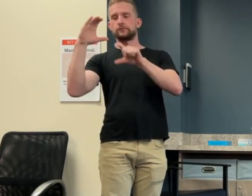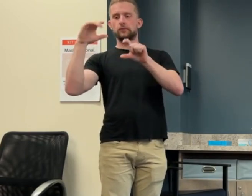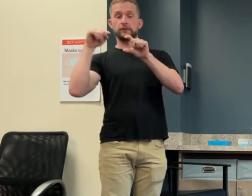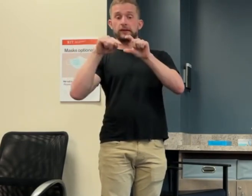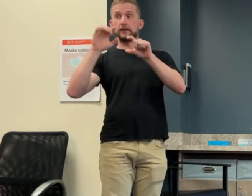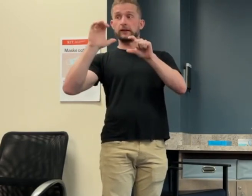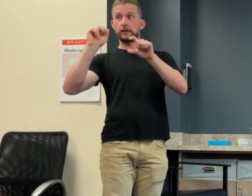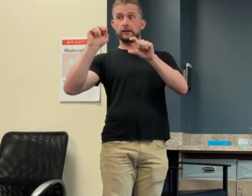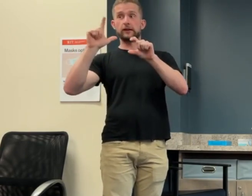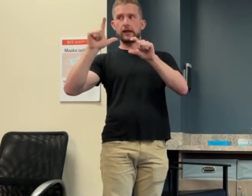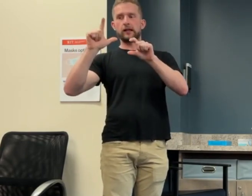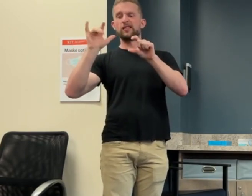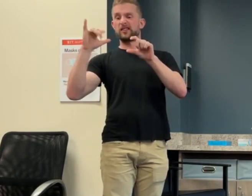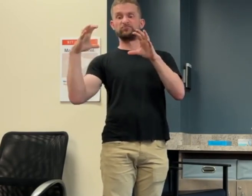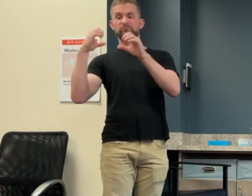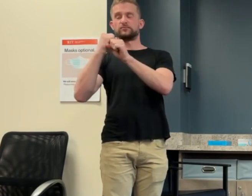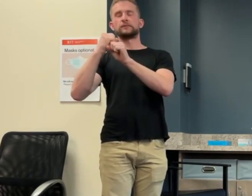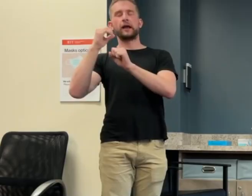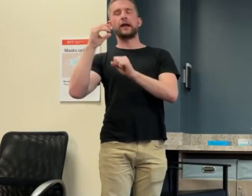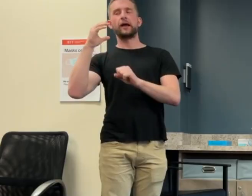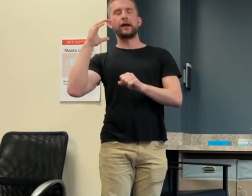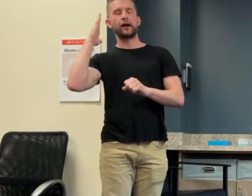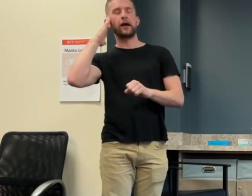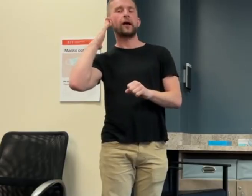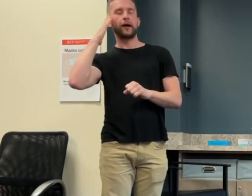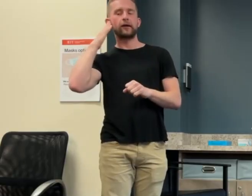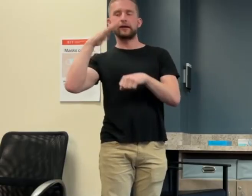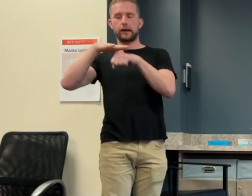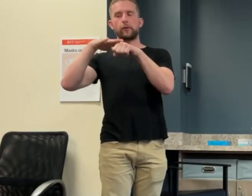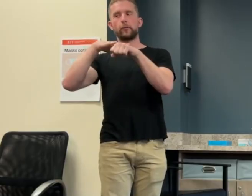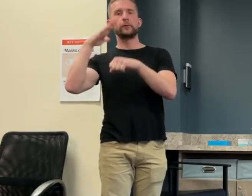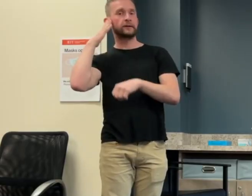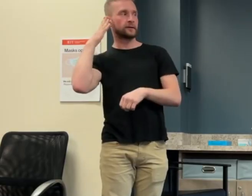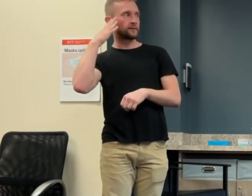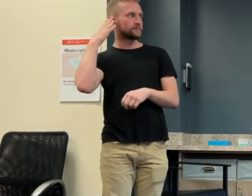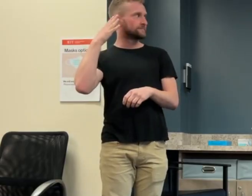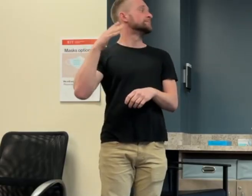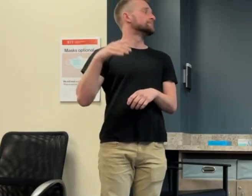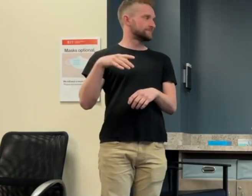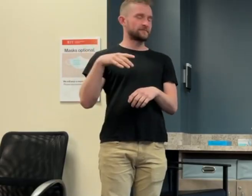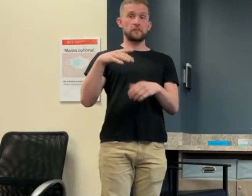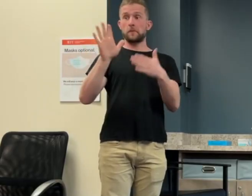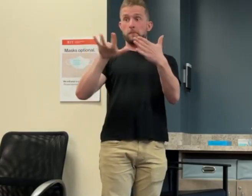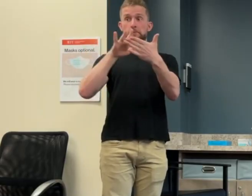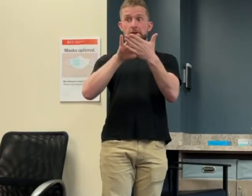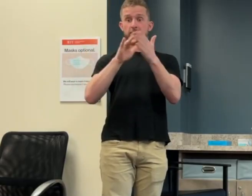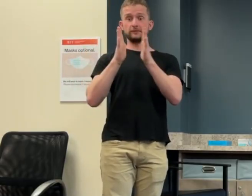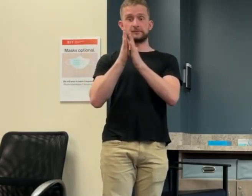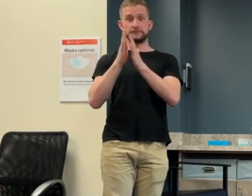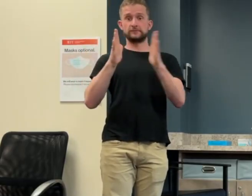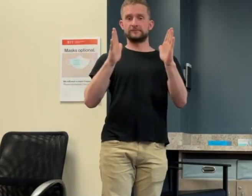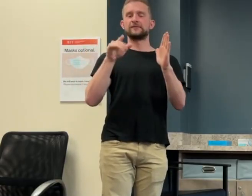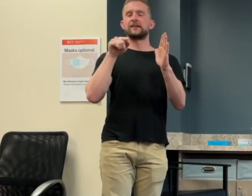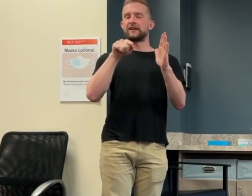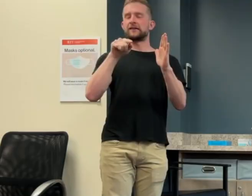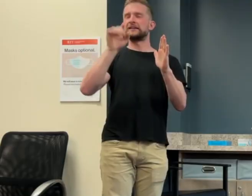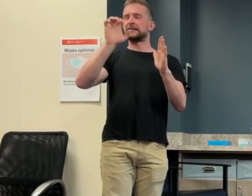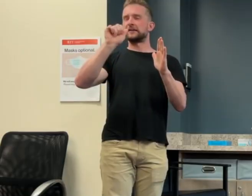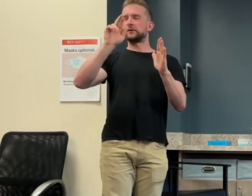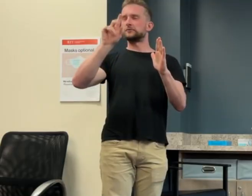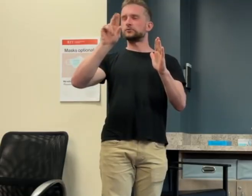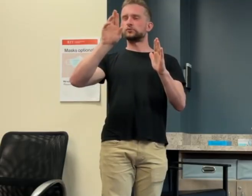outer ear. The middle ear starts with your eardrum. The medical term for that is the tympanic